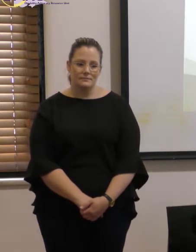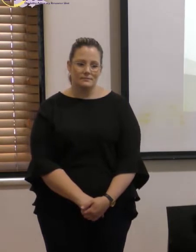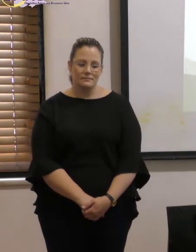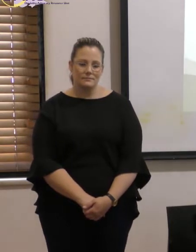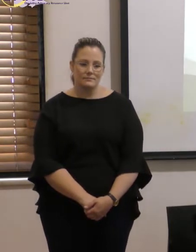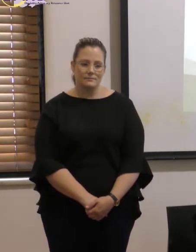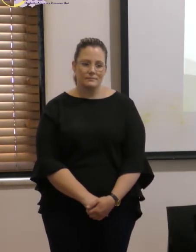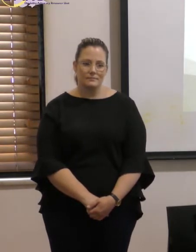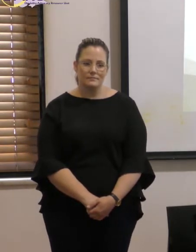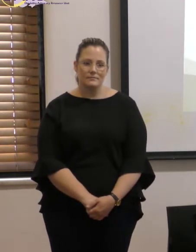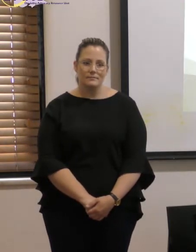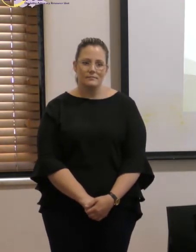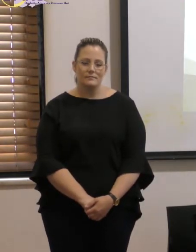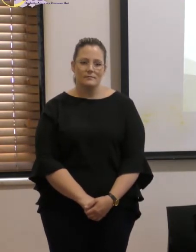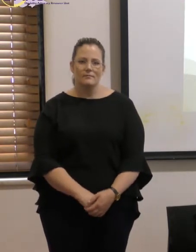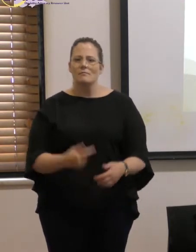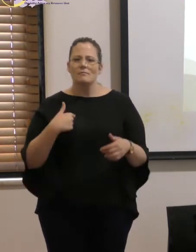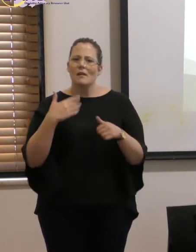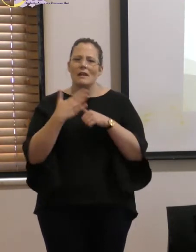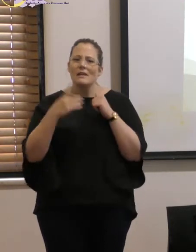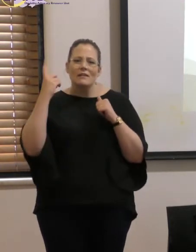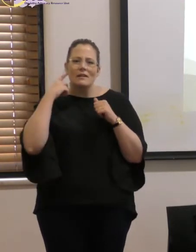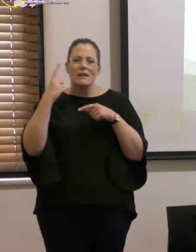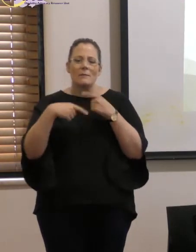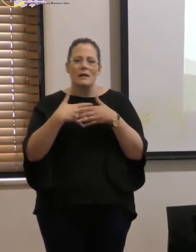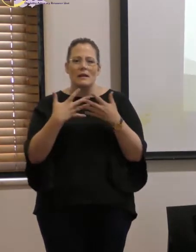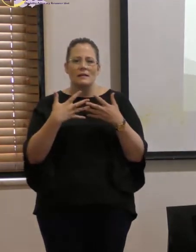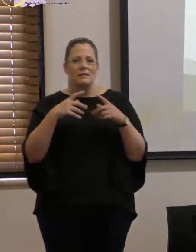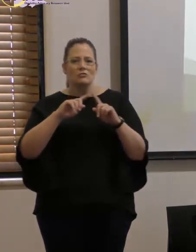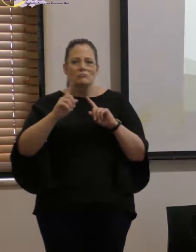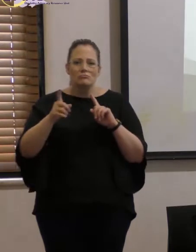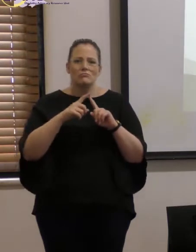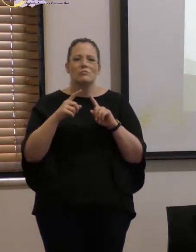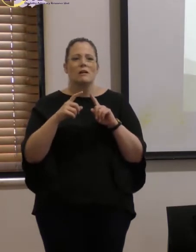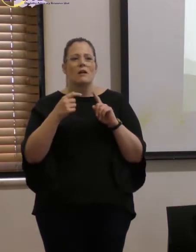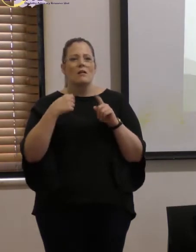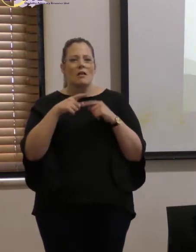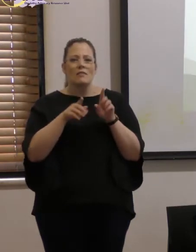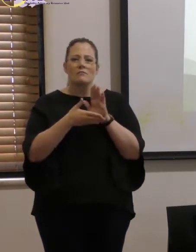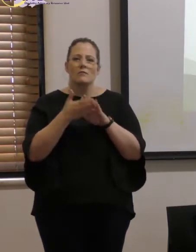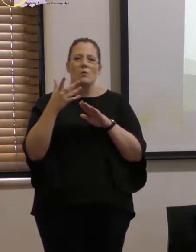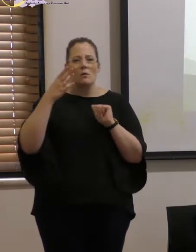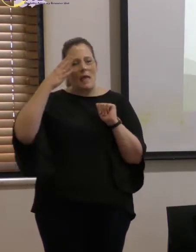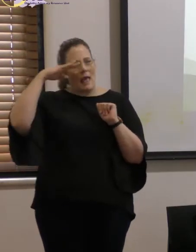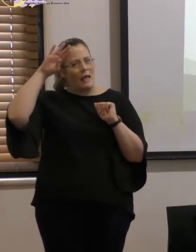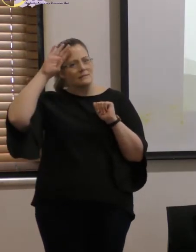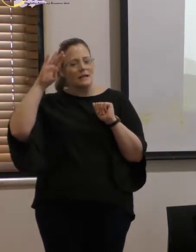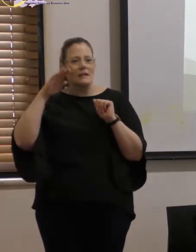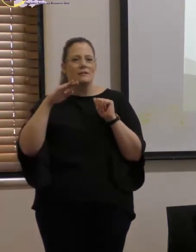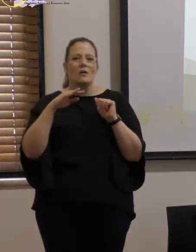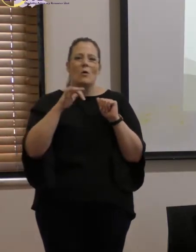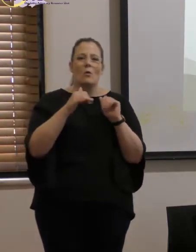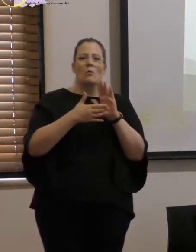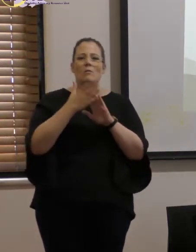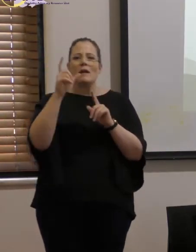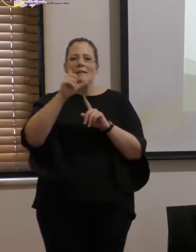I never get told about trips such as their annual Anzac Day tour or next year a trip to Canberra. I just see the photos of these trips with happy, smiling